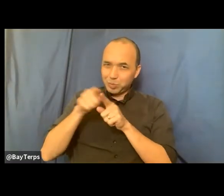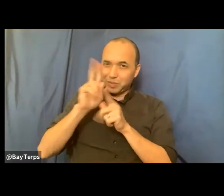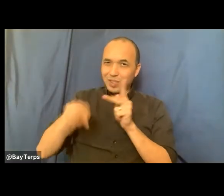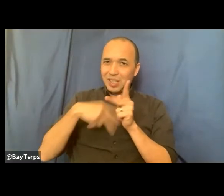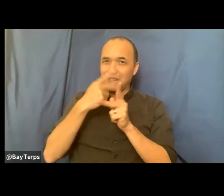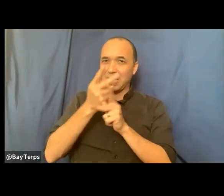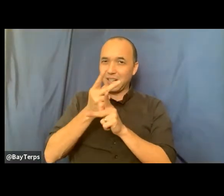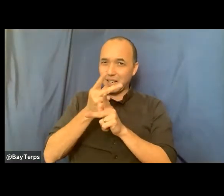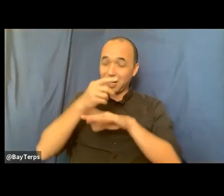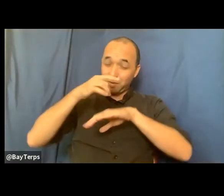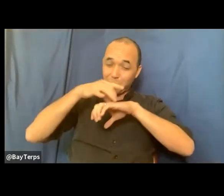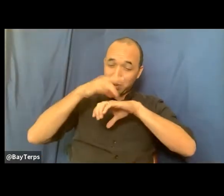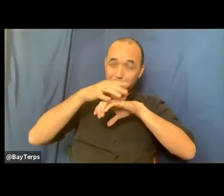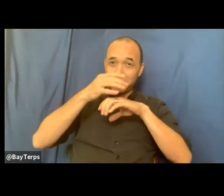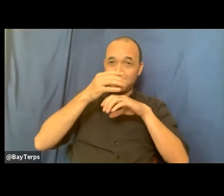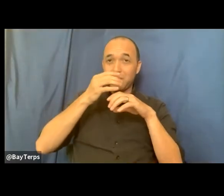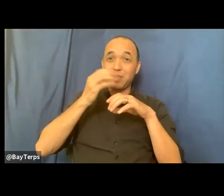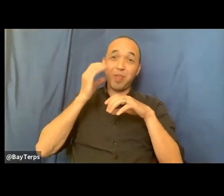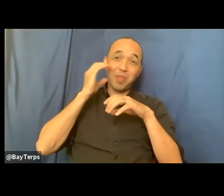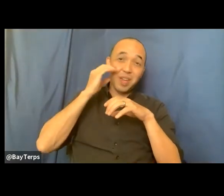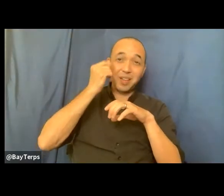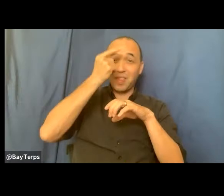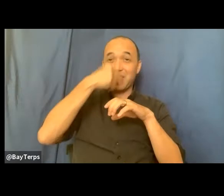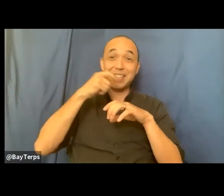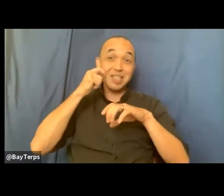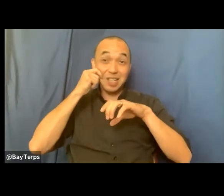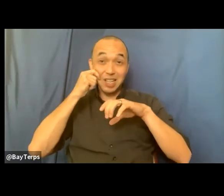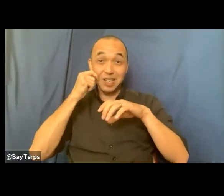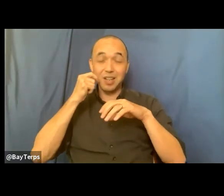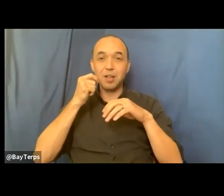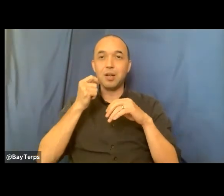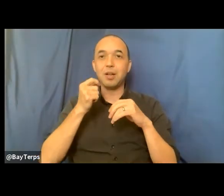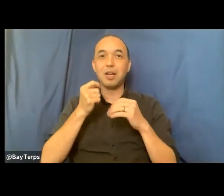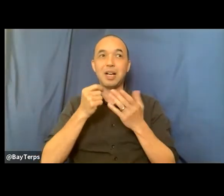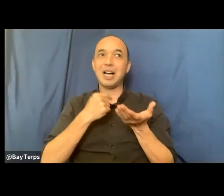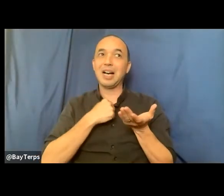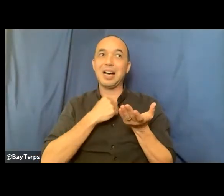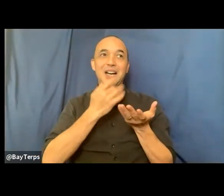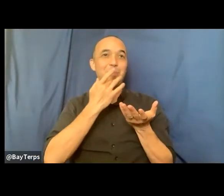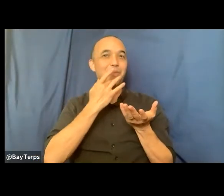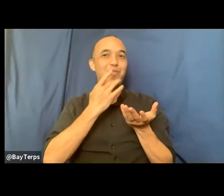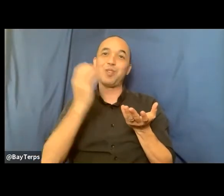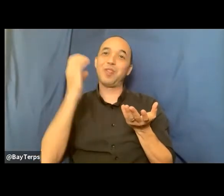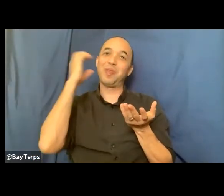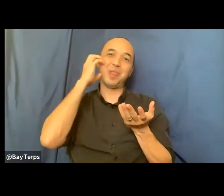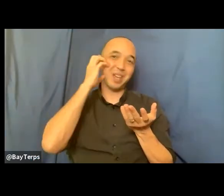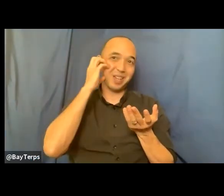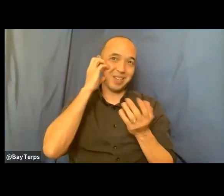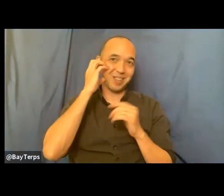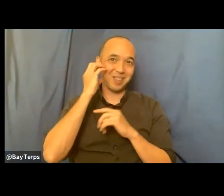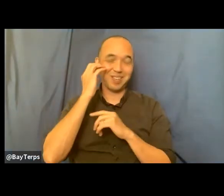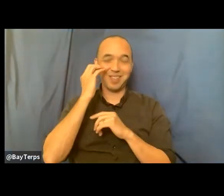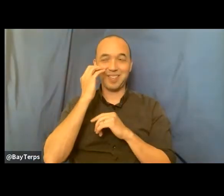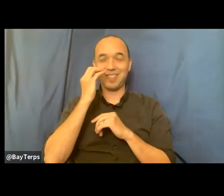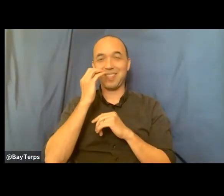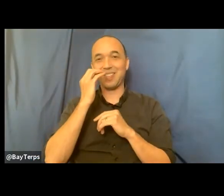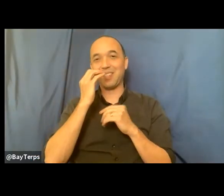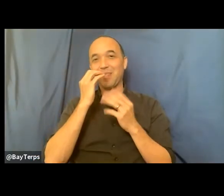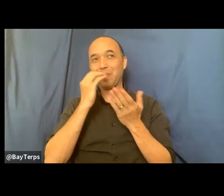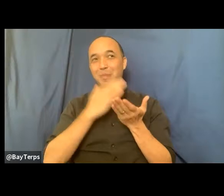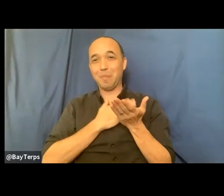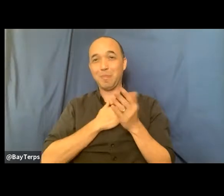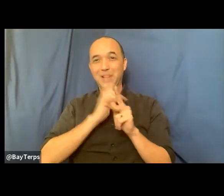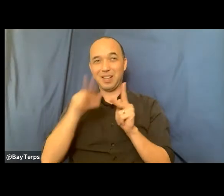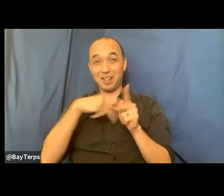walls are always so thick. So I prefer thick pumpkins. For the types of work that I do, I need